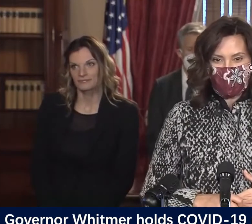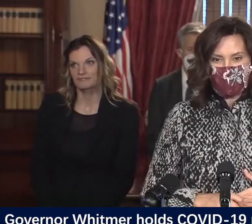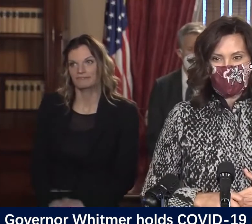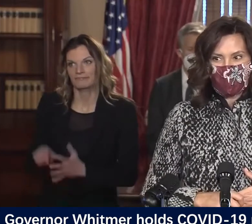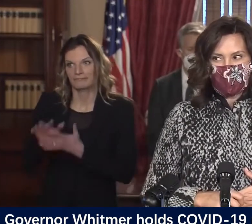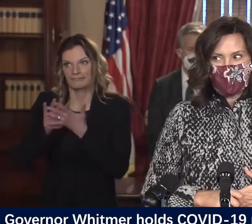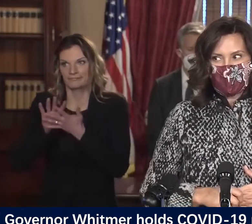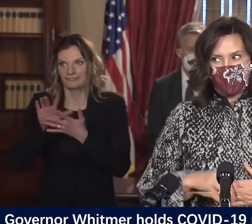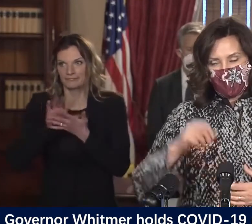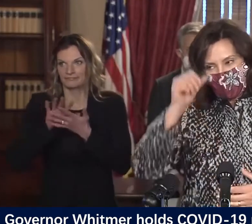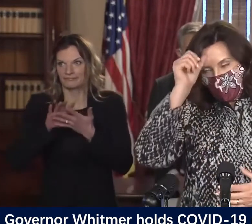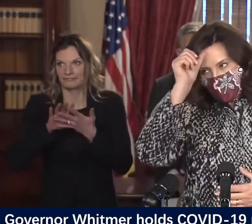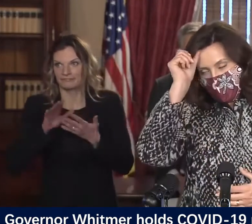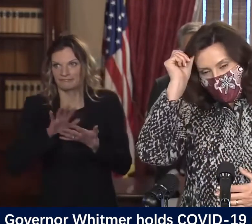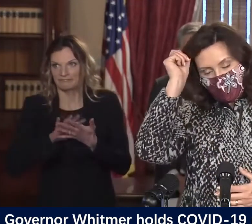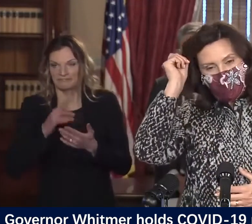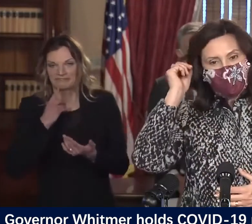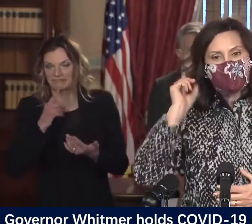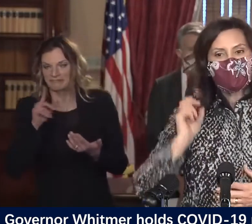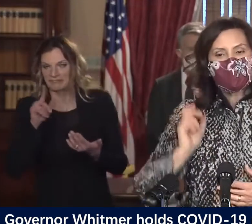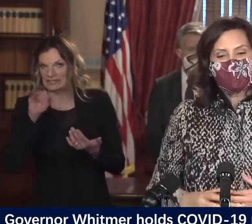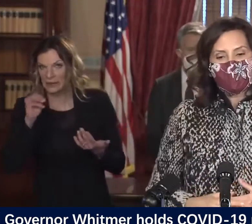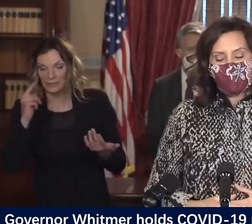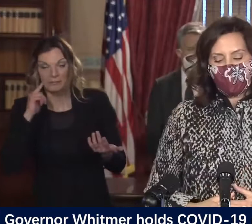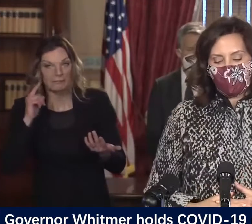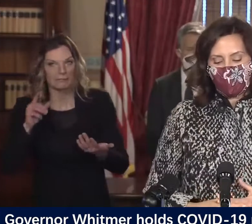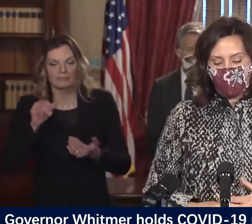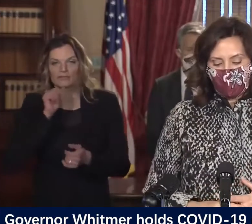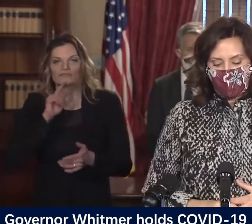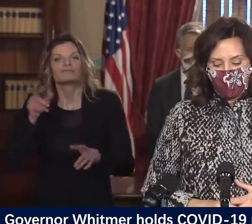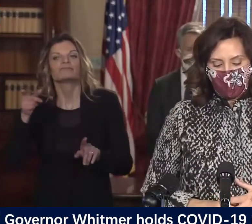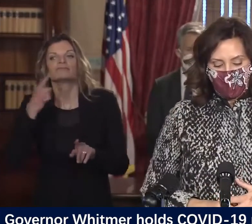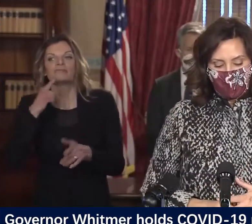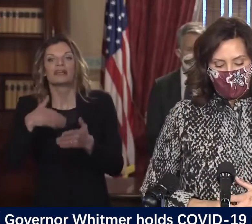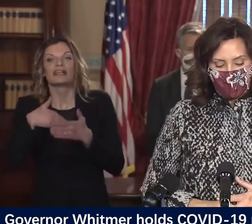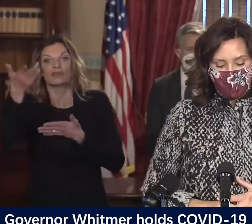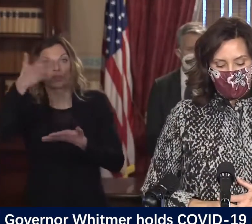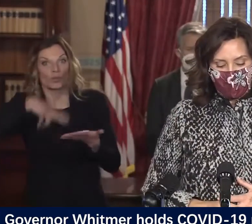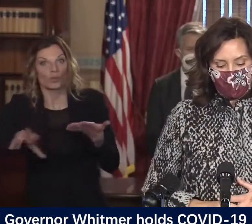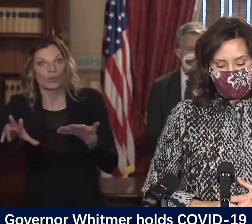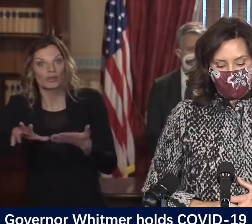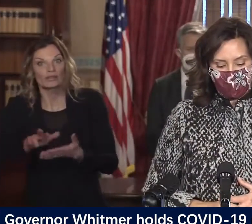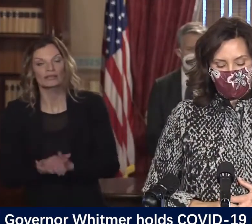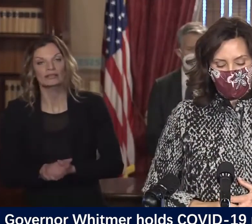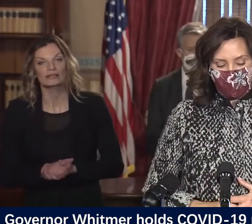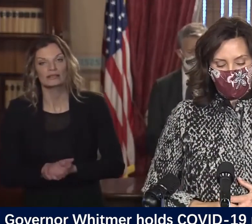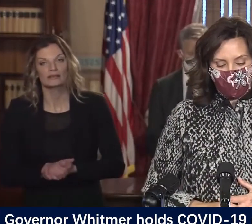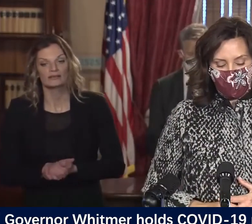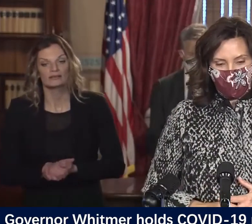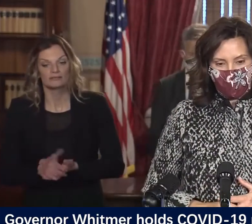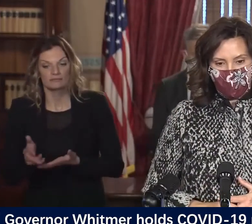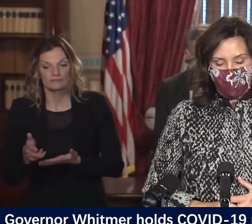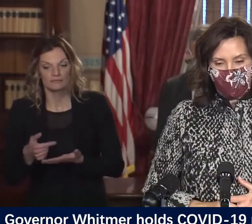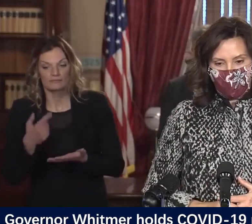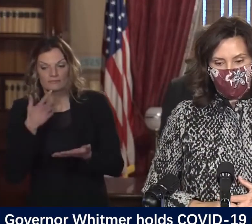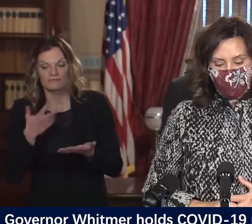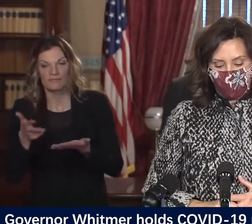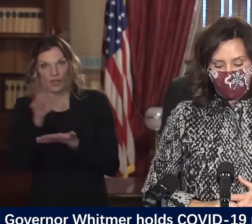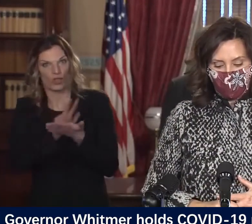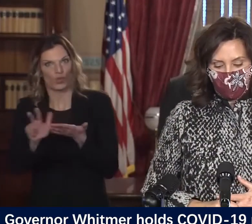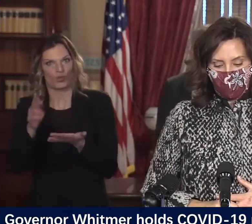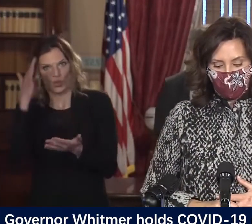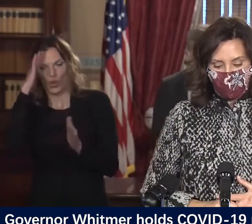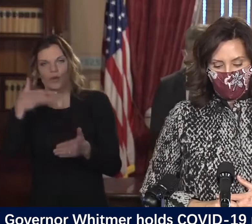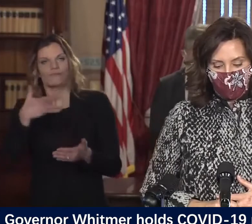Okay, Governor, we'll go to Tim Russell with T7. Hello, Governor. We're hearing from business owners who say the next 3 weeks typically are 20-30% of their